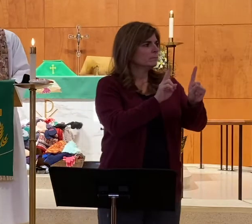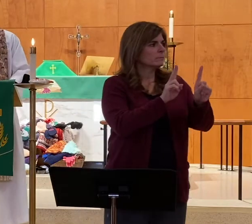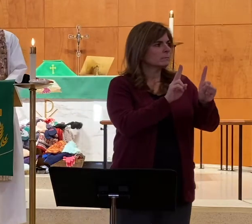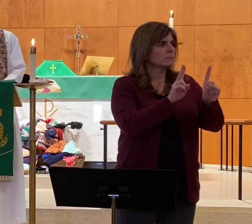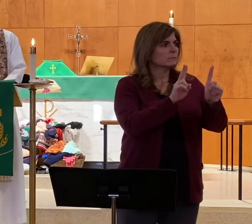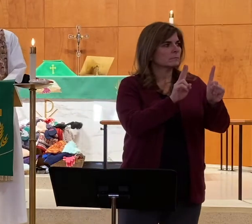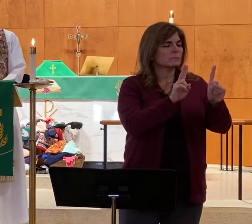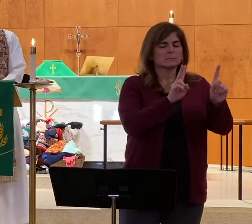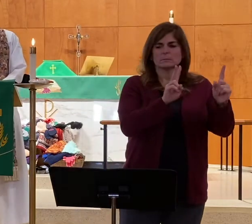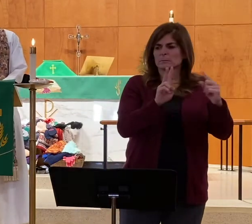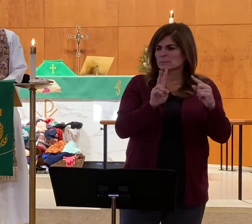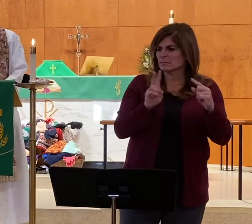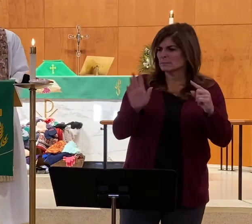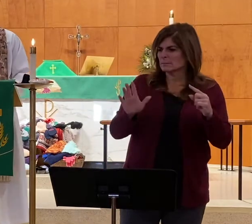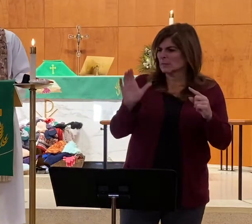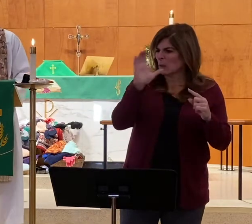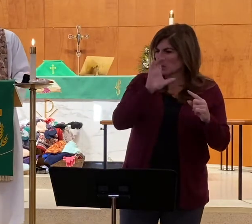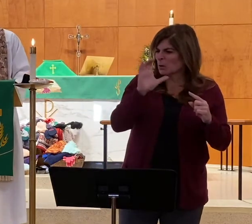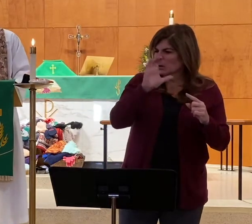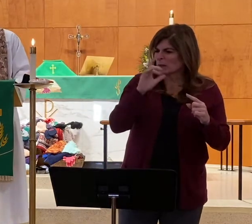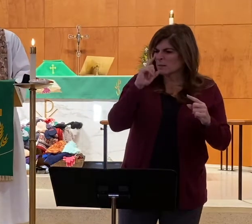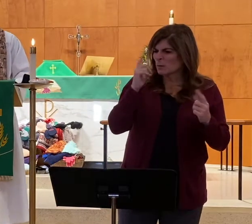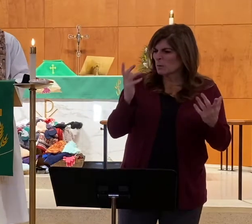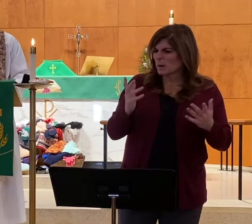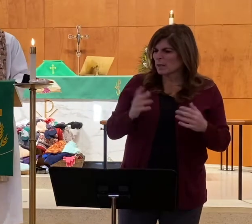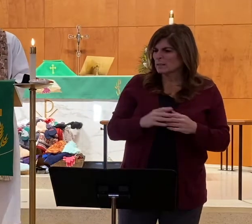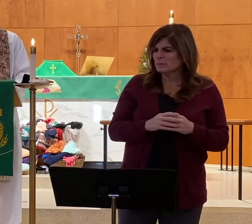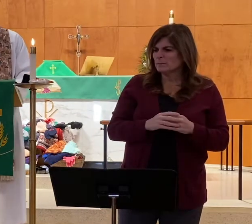said to him, "What are you looking for?"